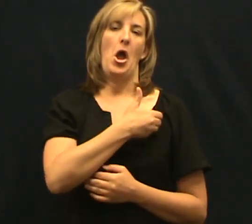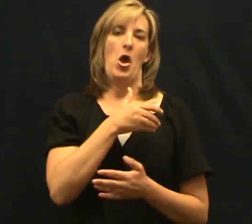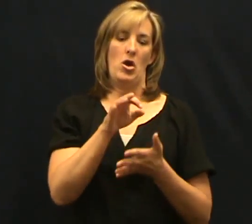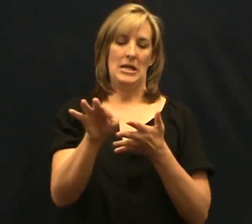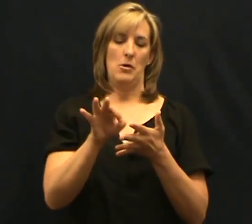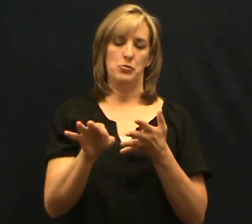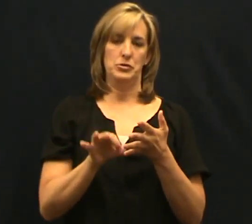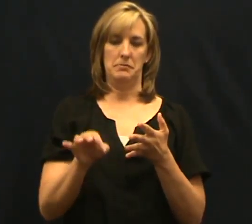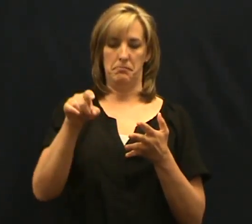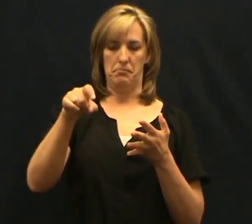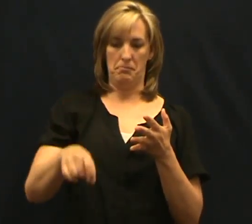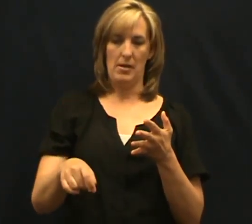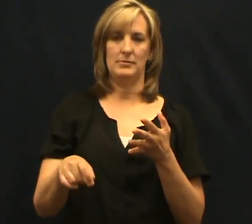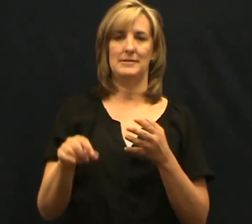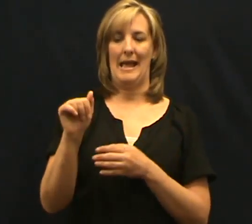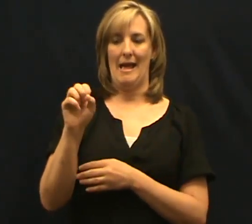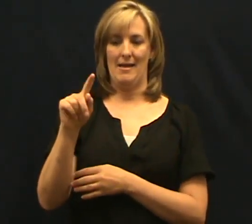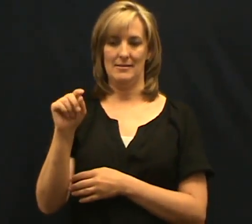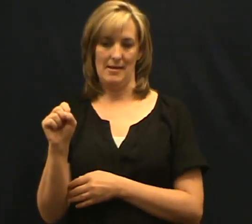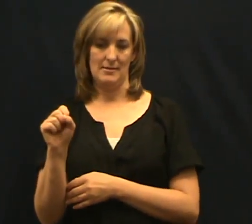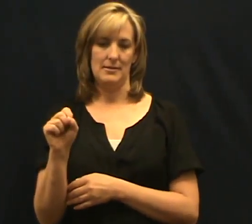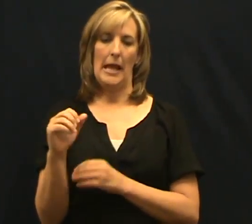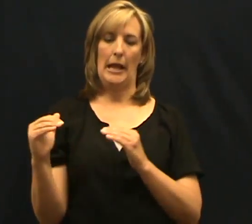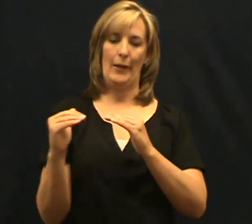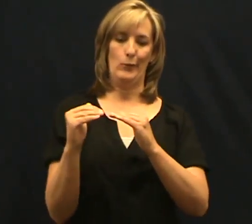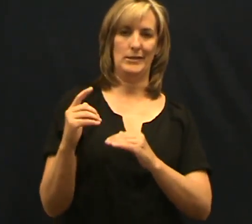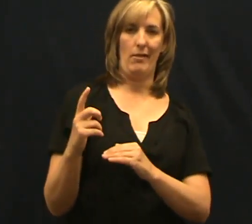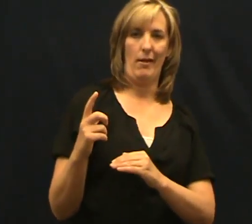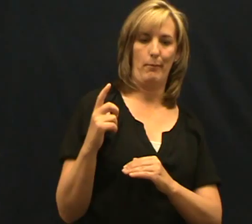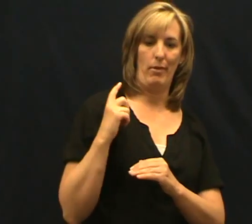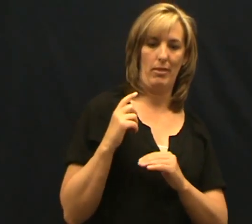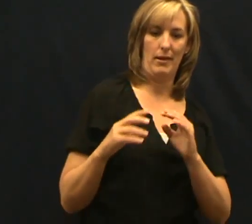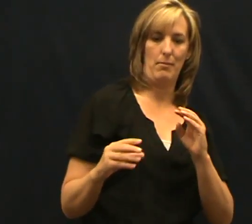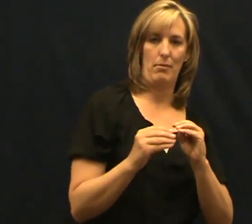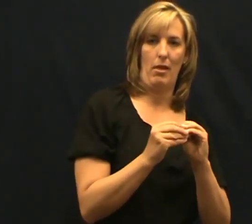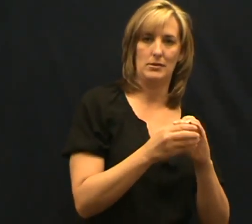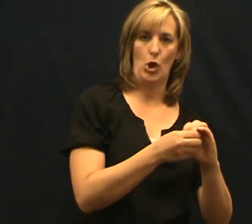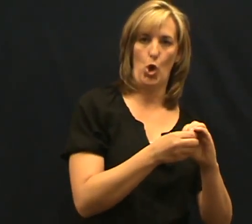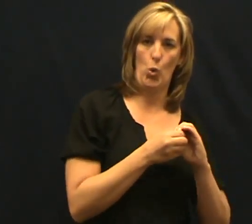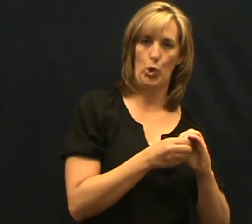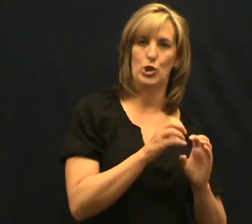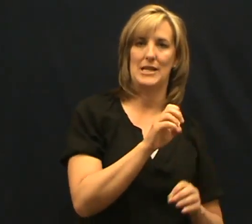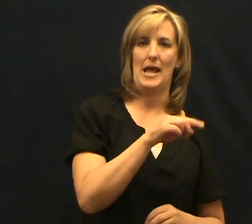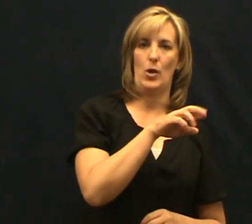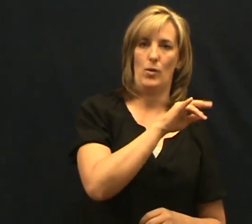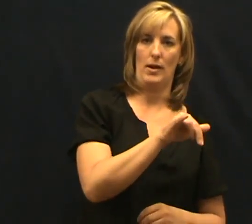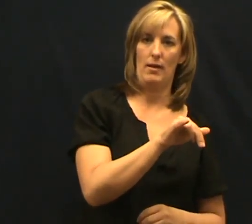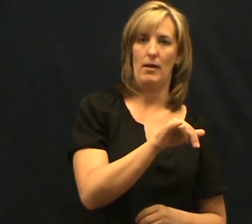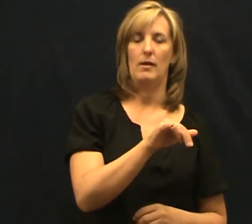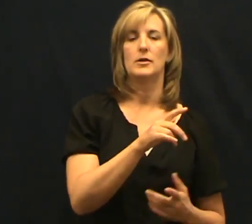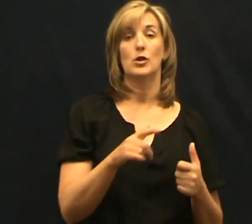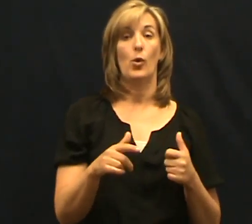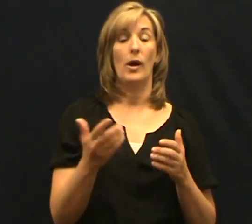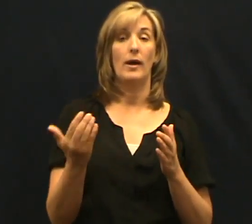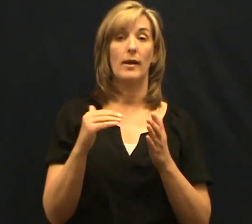equal liabilities plus there's equity. So, again, let's do the liabilities and stockholders' equity section. First,